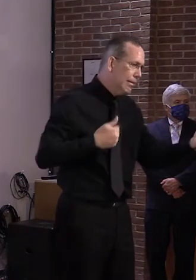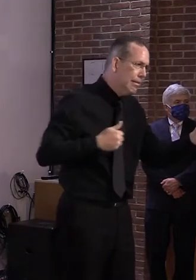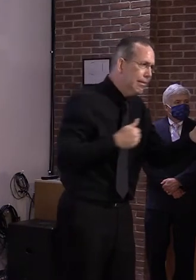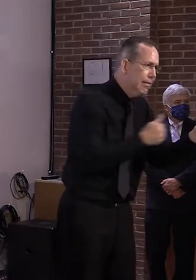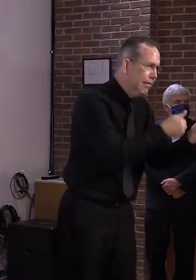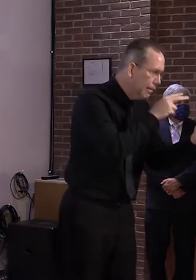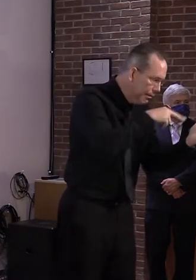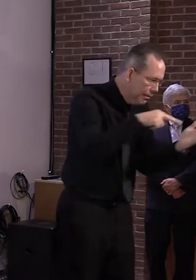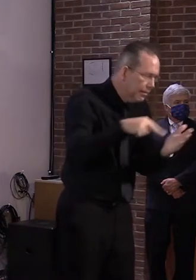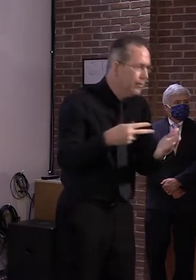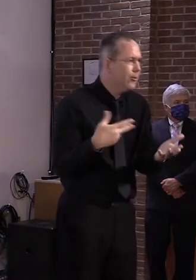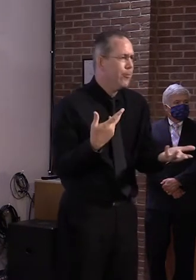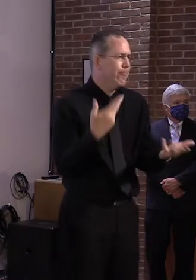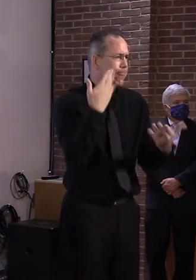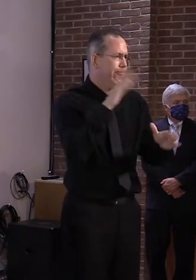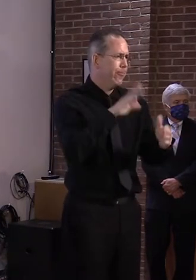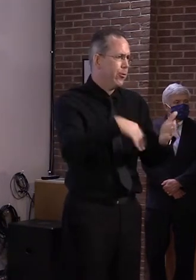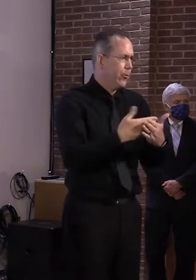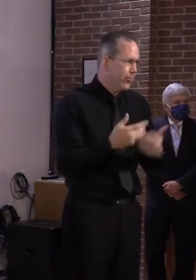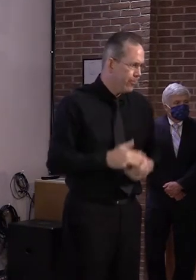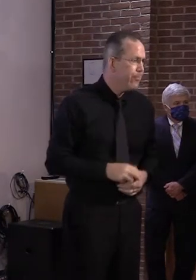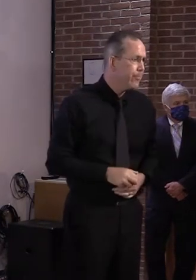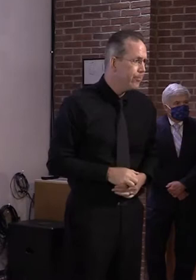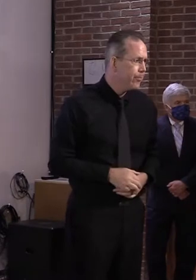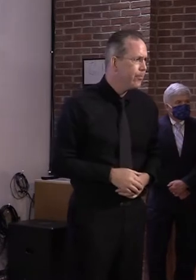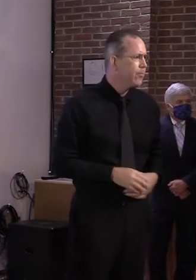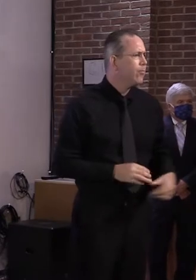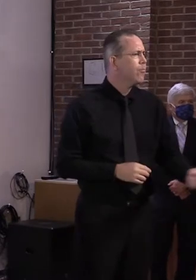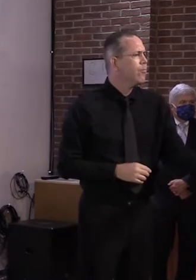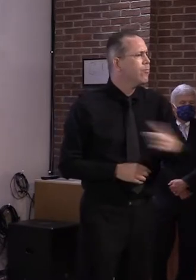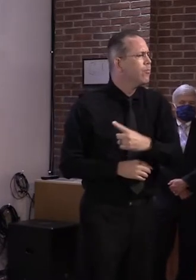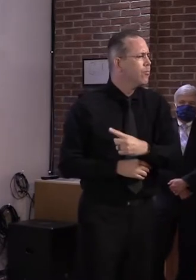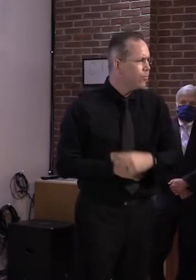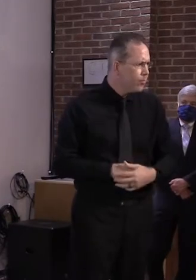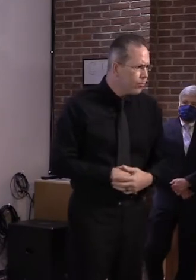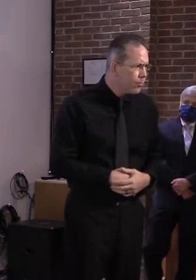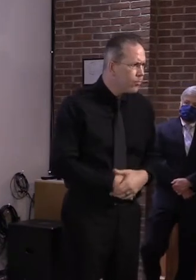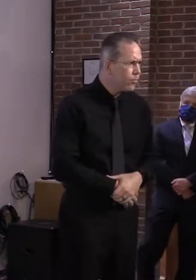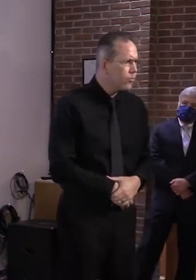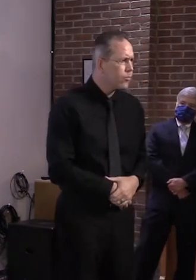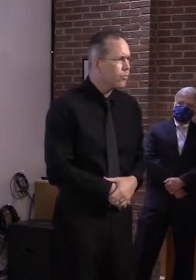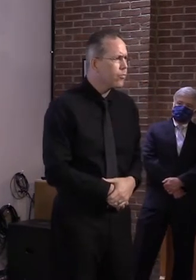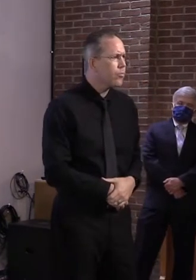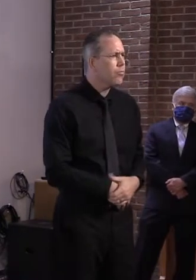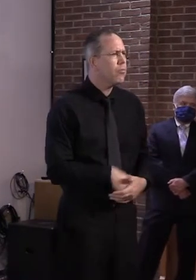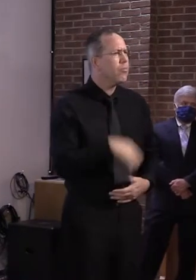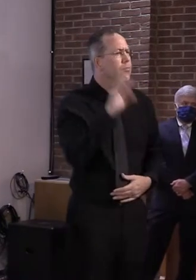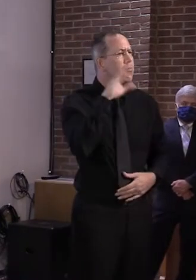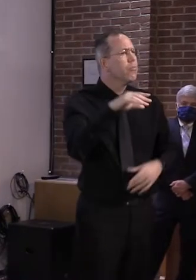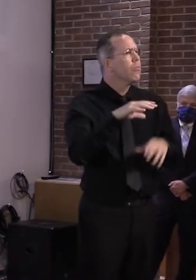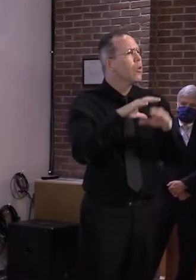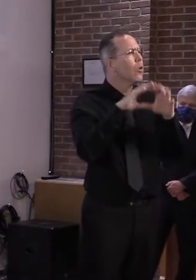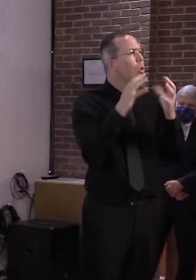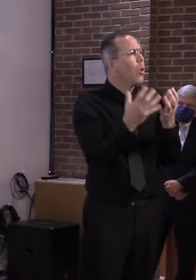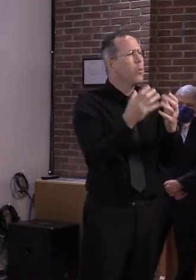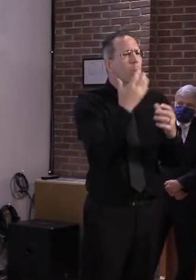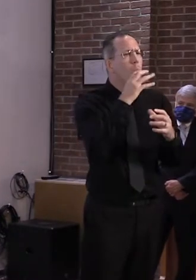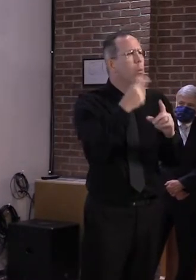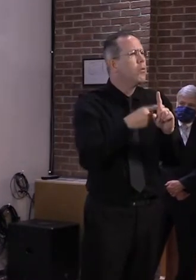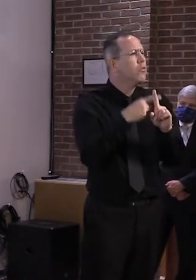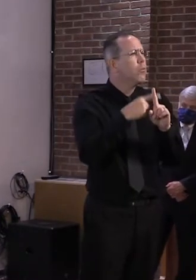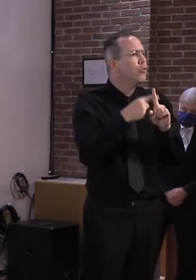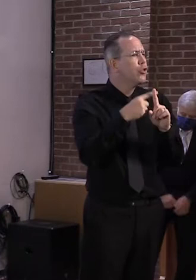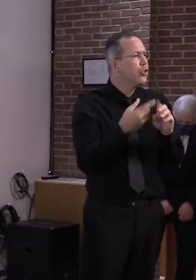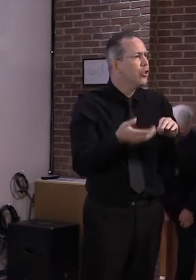time. And specifically, I'm just thinking about the Global Warming Solutions Act that passed through. I guess what were your thoughts on that? Well,